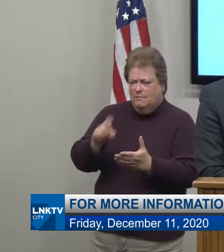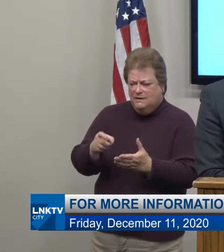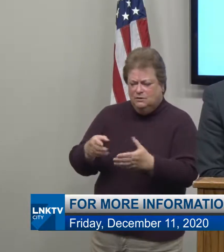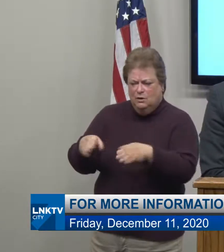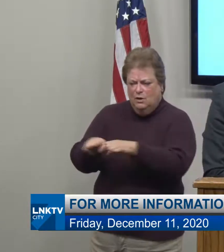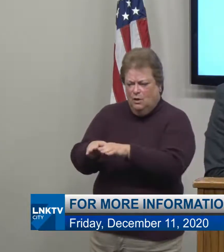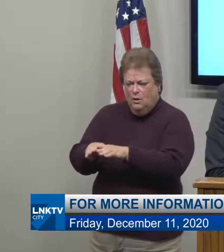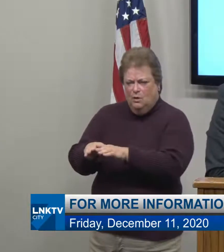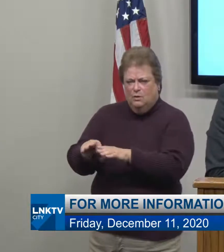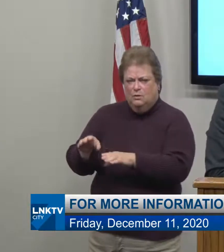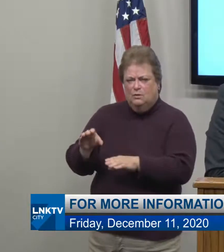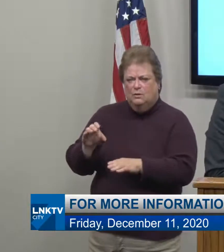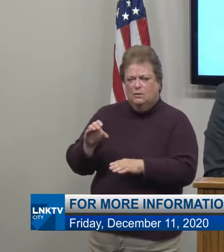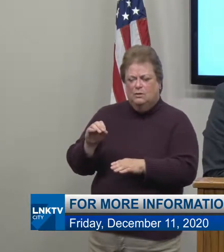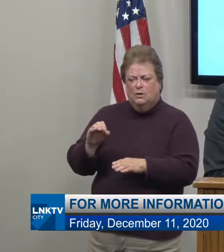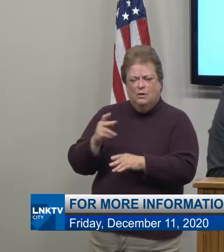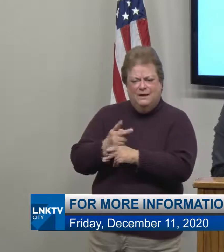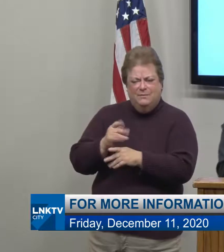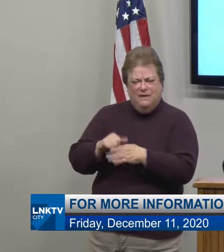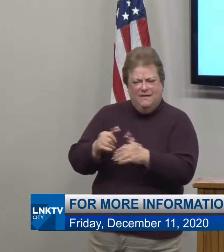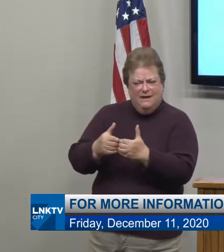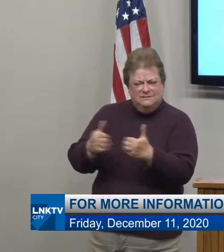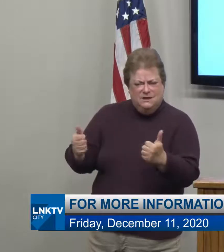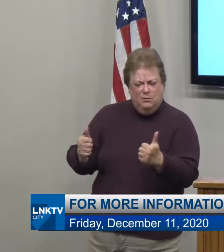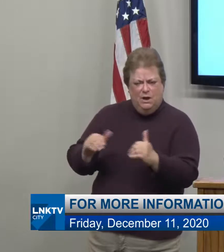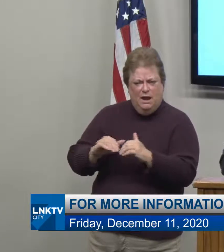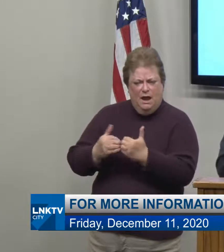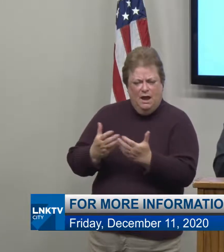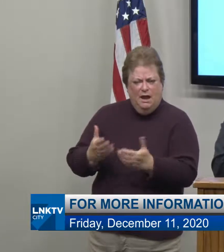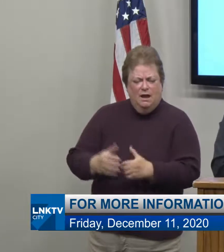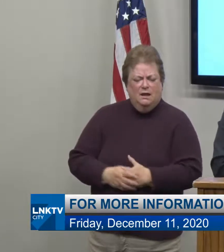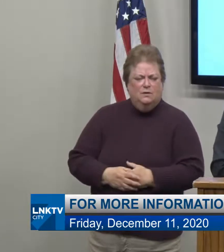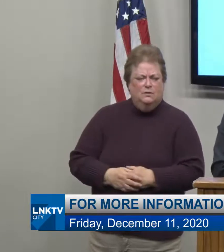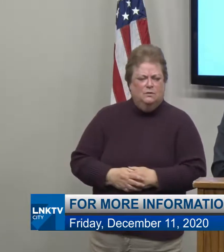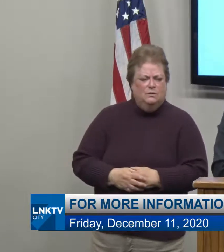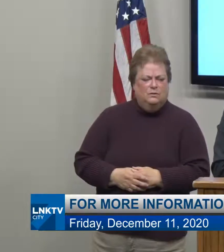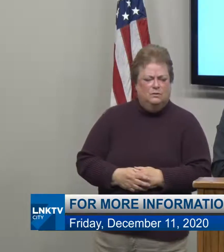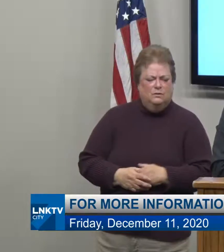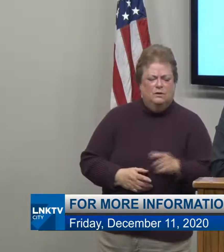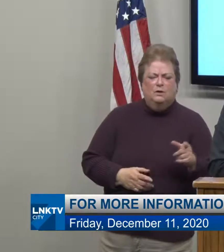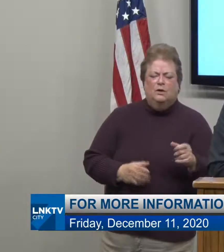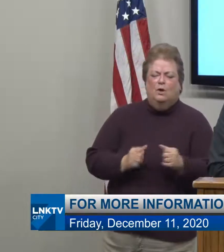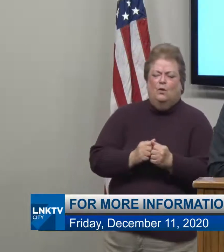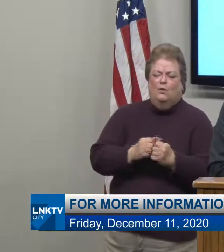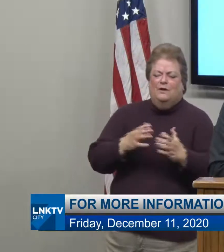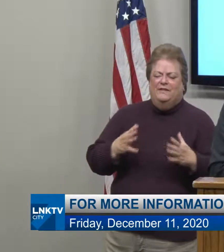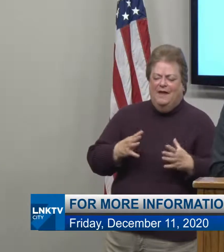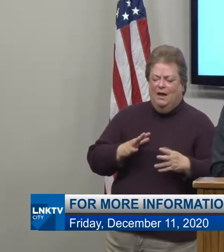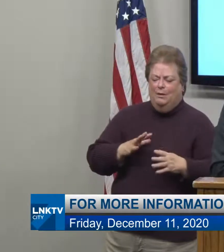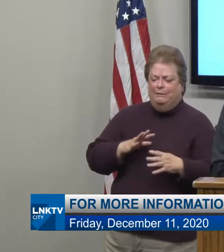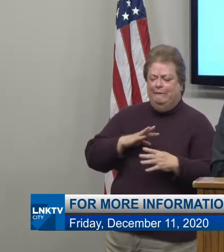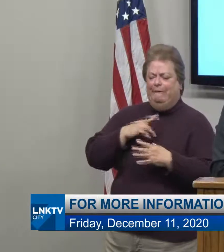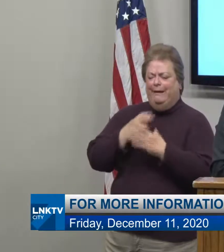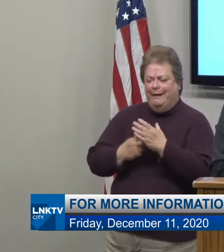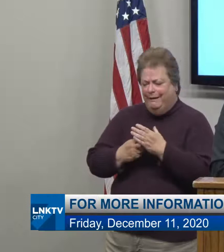you keeping them separate? Well, without getting into too much of the